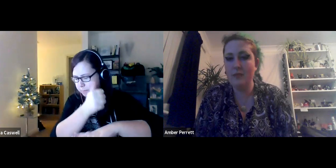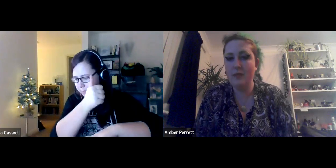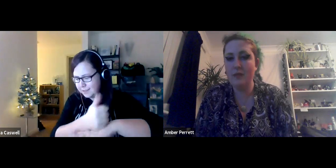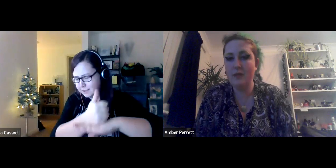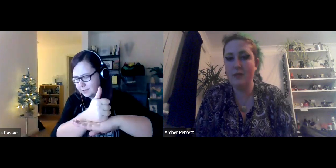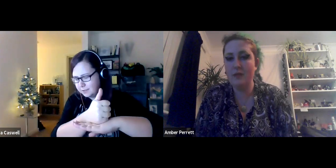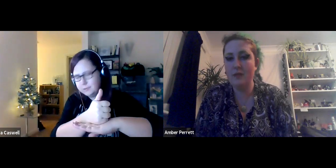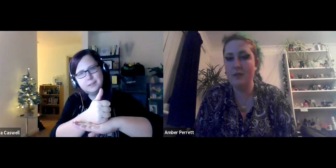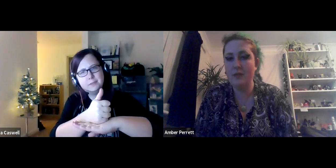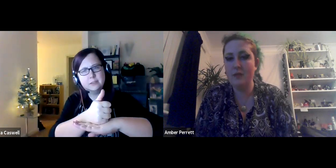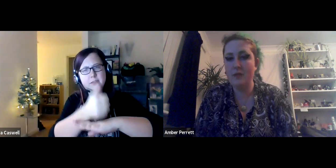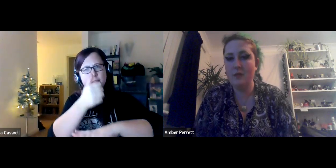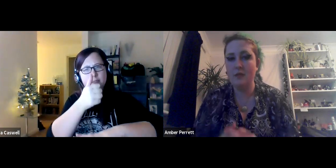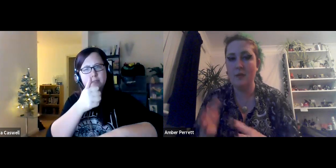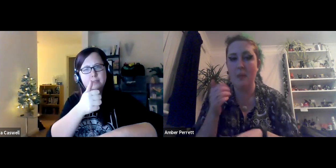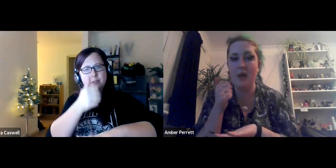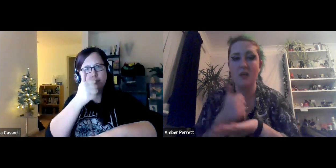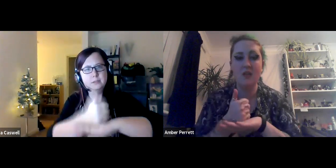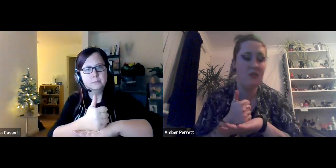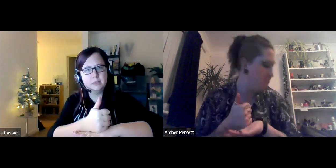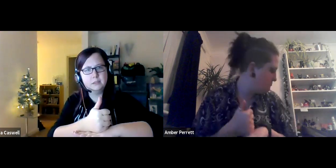bank, I think. Bank.